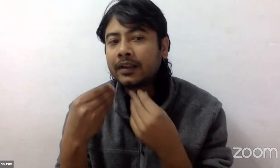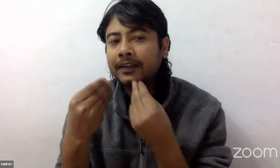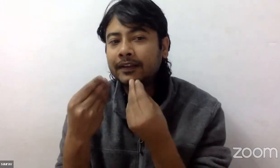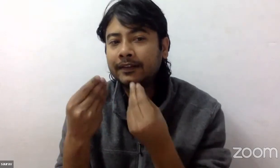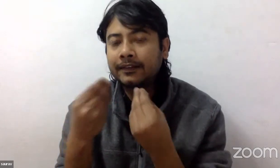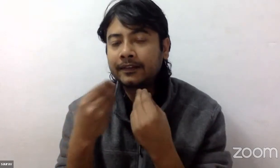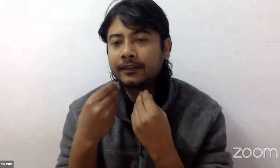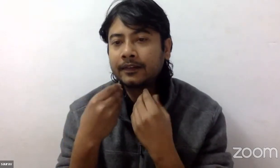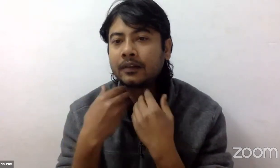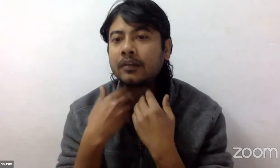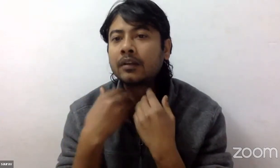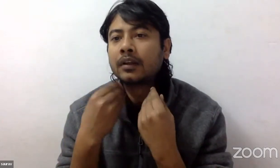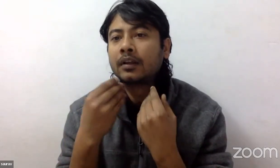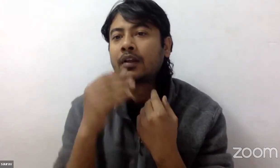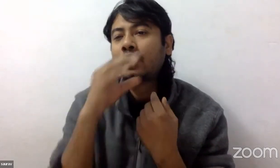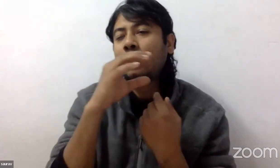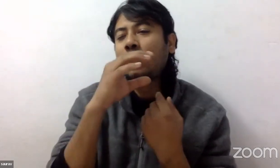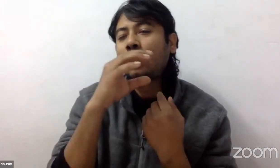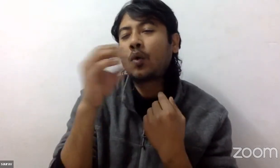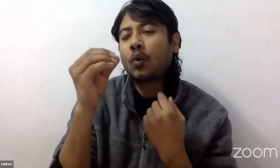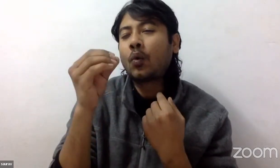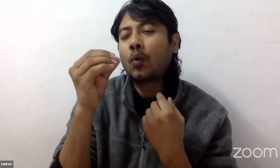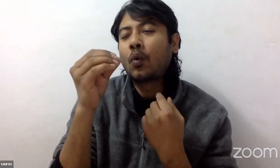the co-host. I want to share the screen.